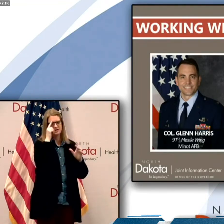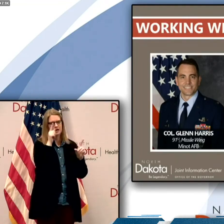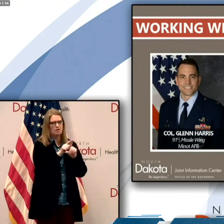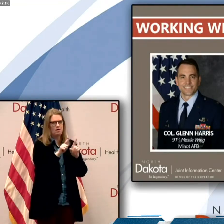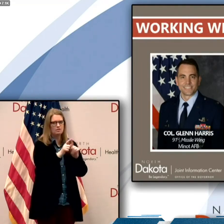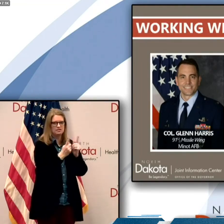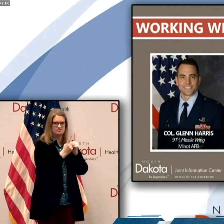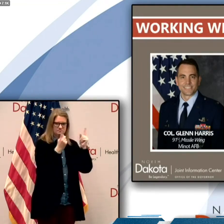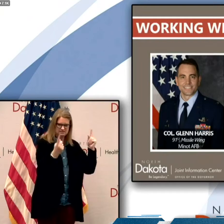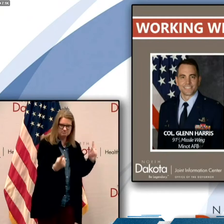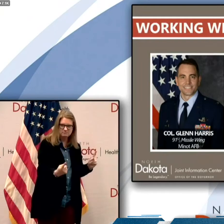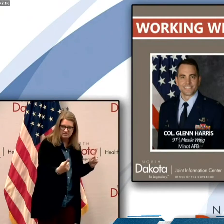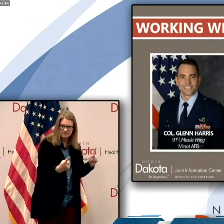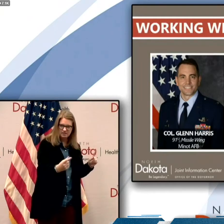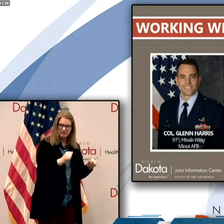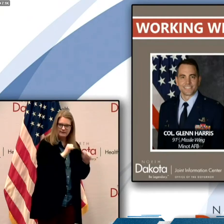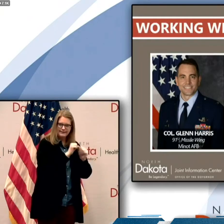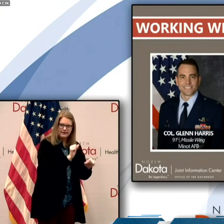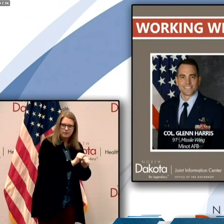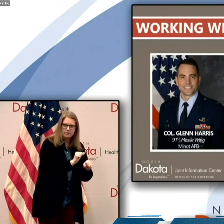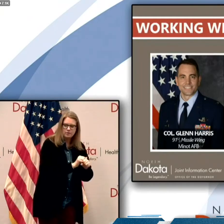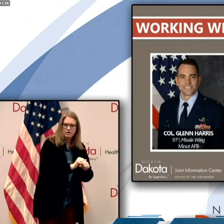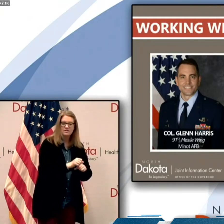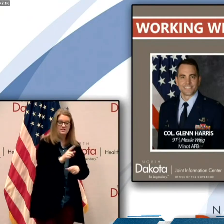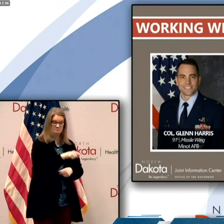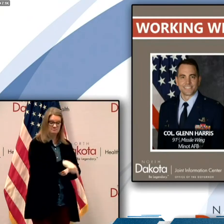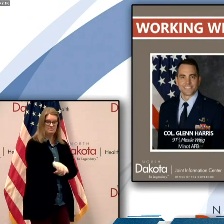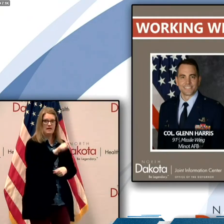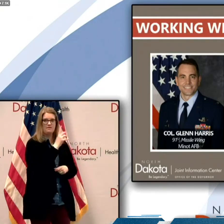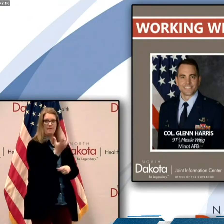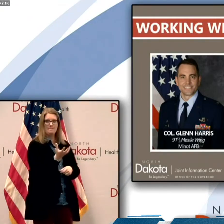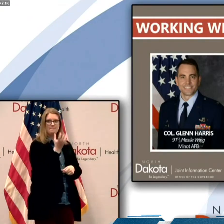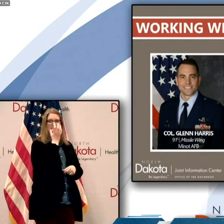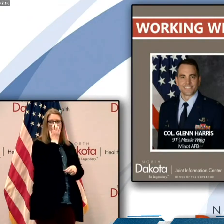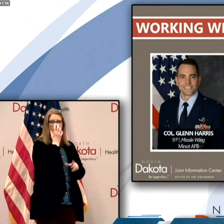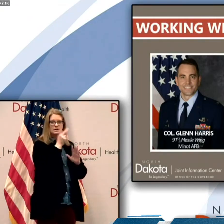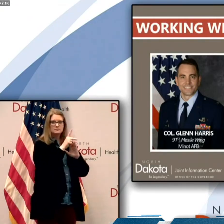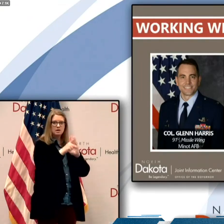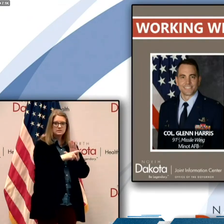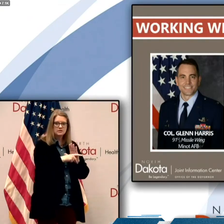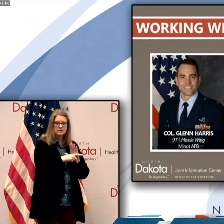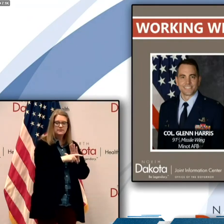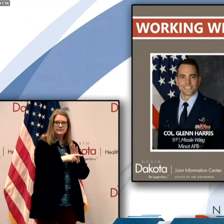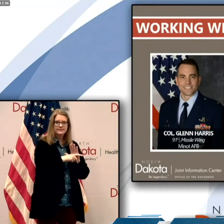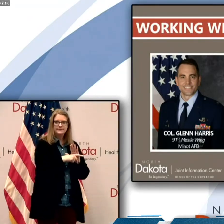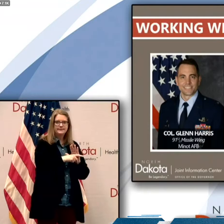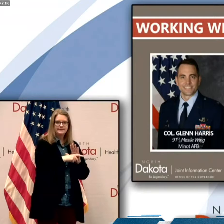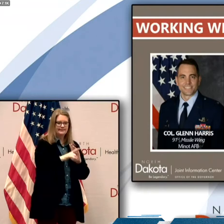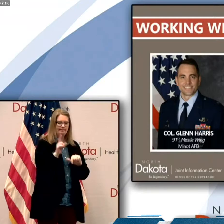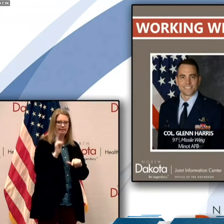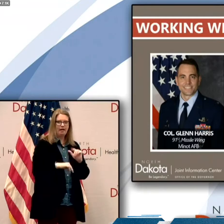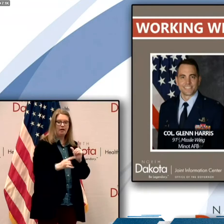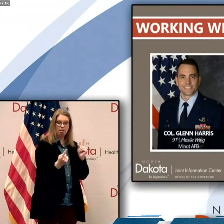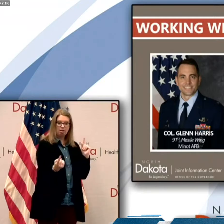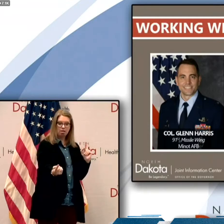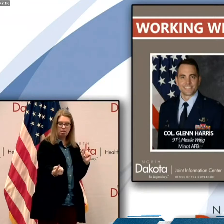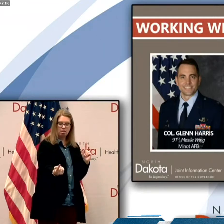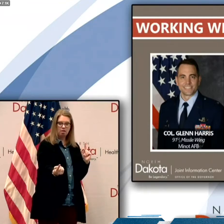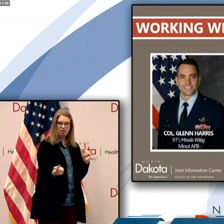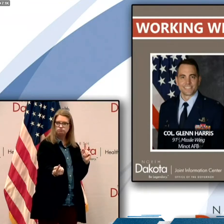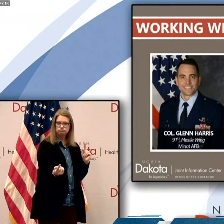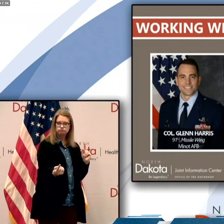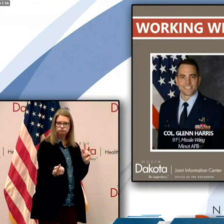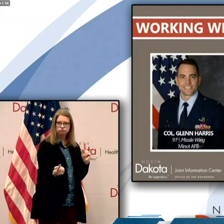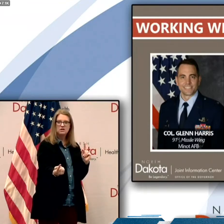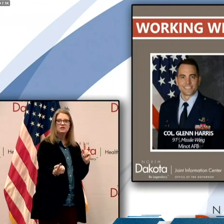continue to do their work. And they've also got a mask policy in place where if people are unable to maintain the appropriate 6 feet of distance